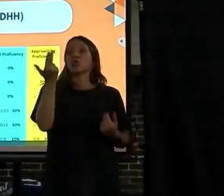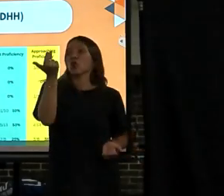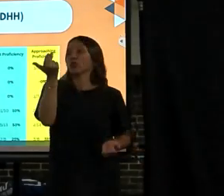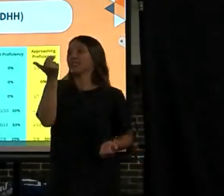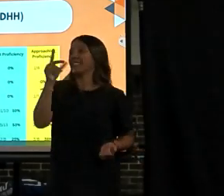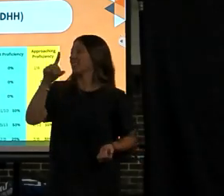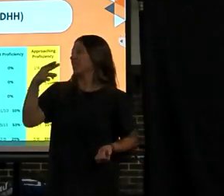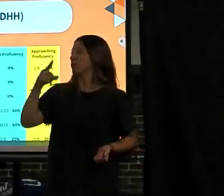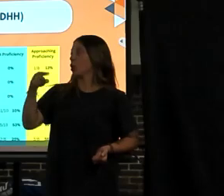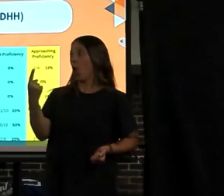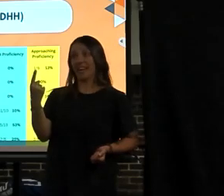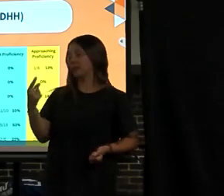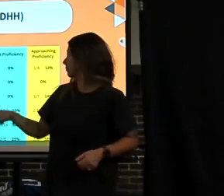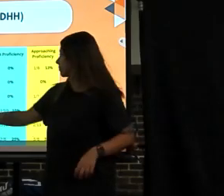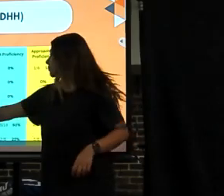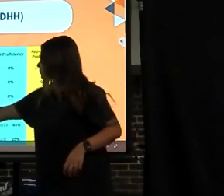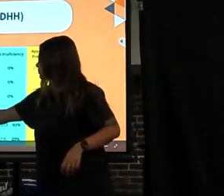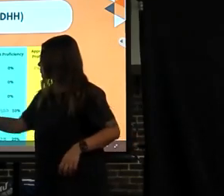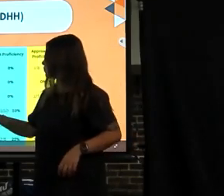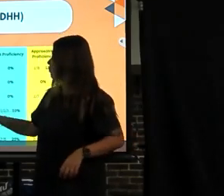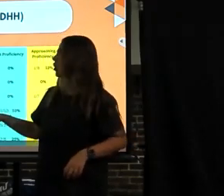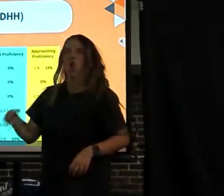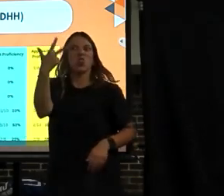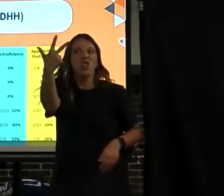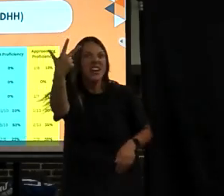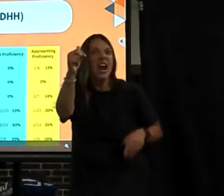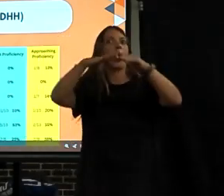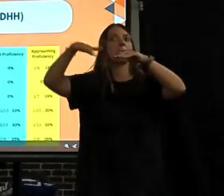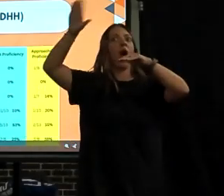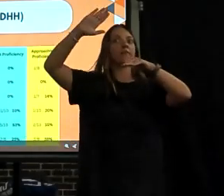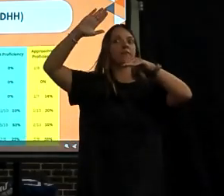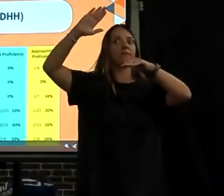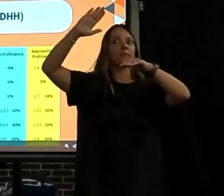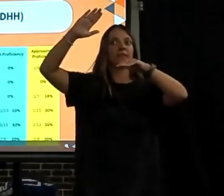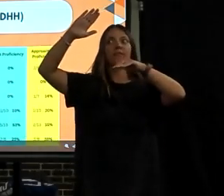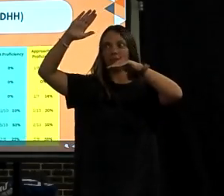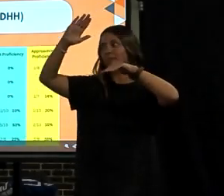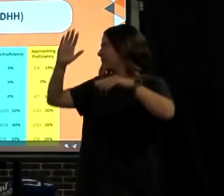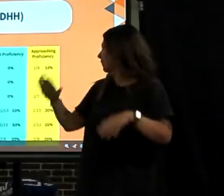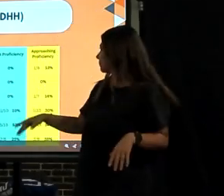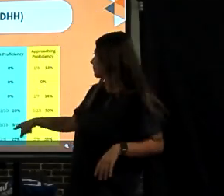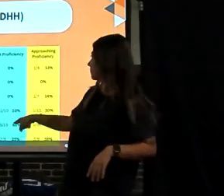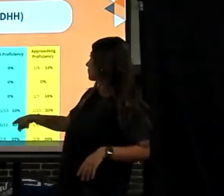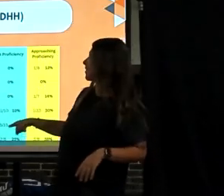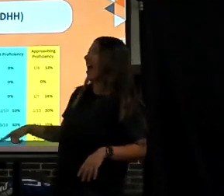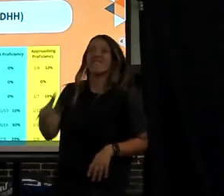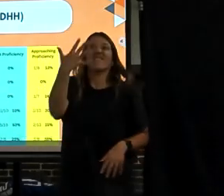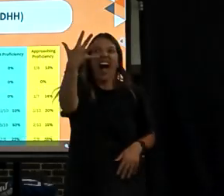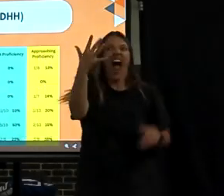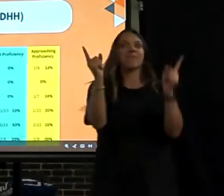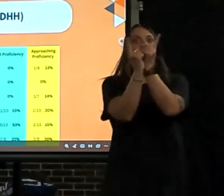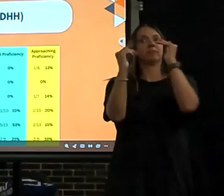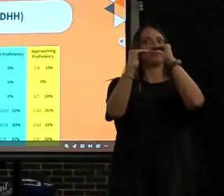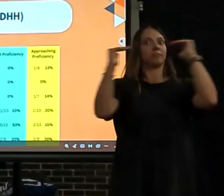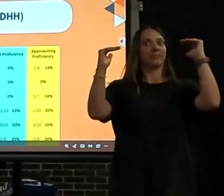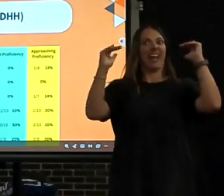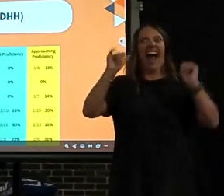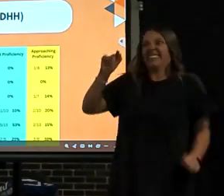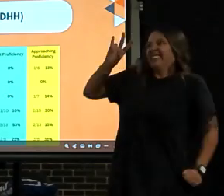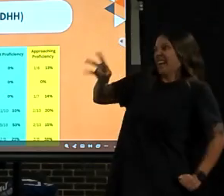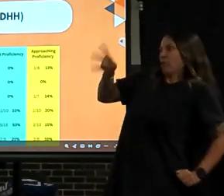columns. We have 13 students out of 38 that are DHH only, and 3 out of those are